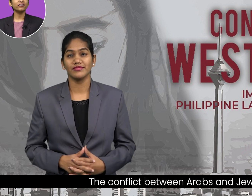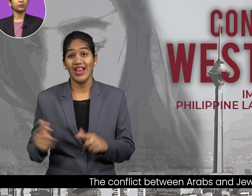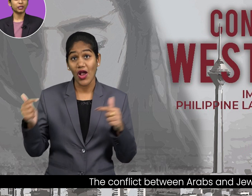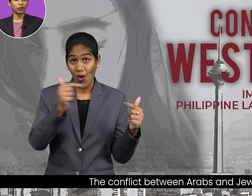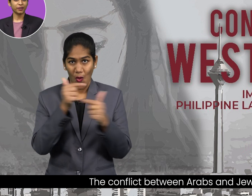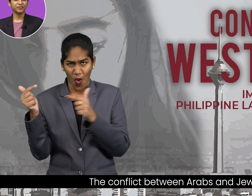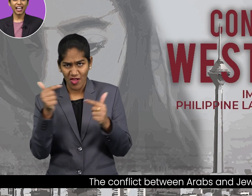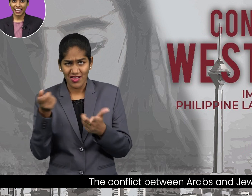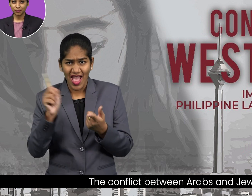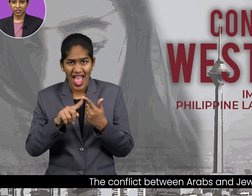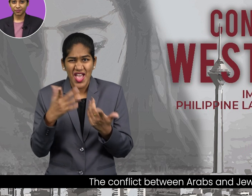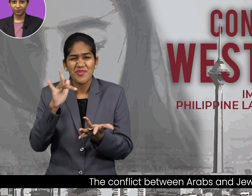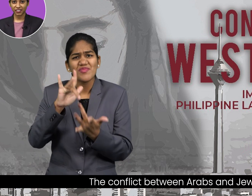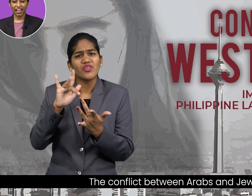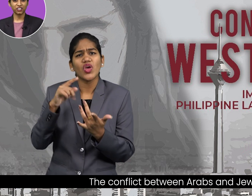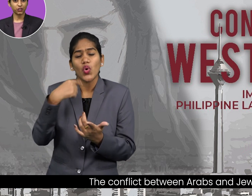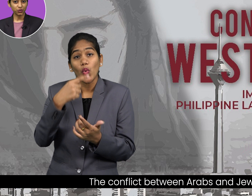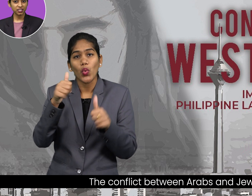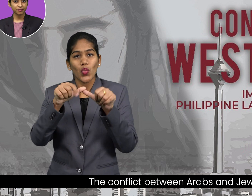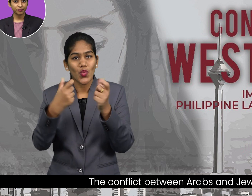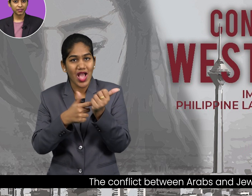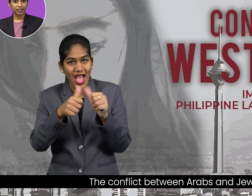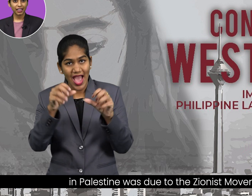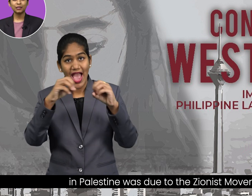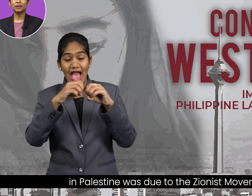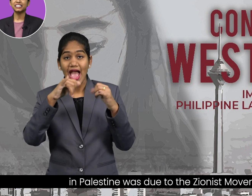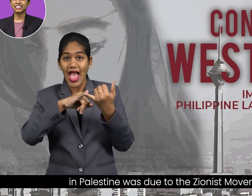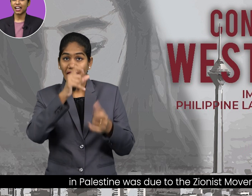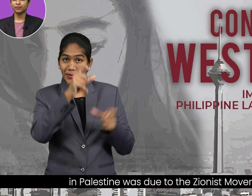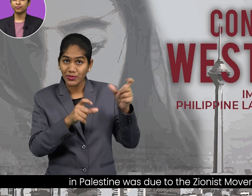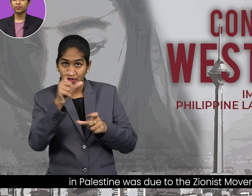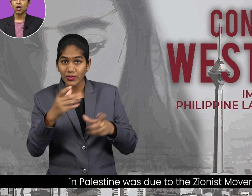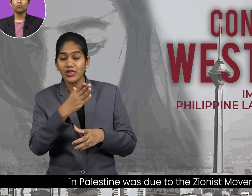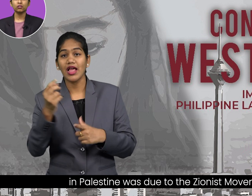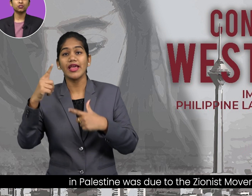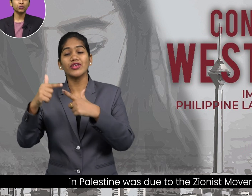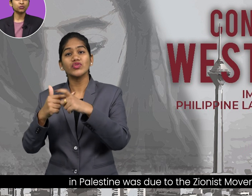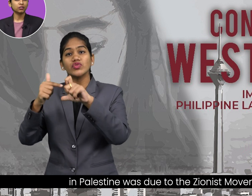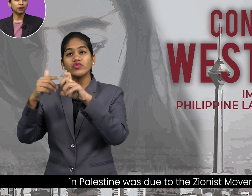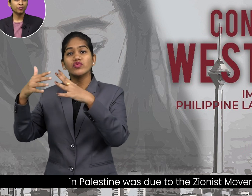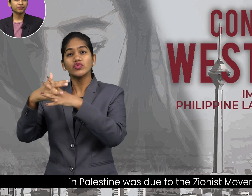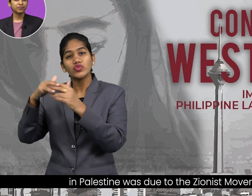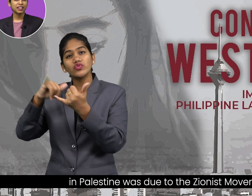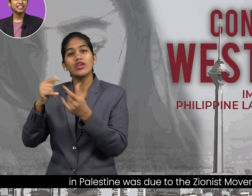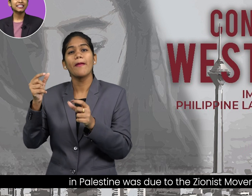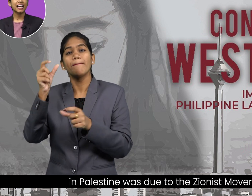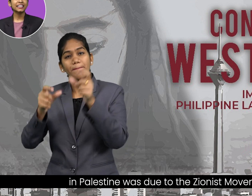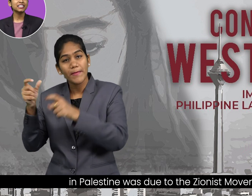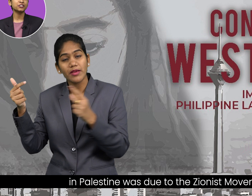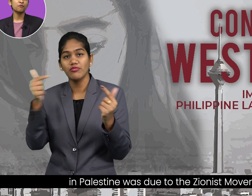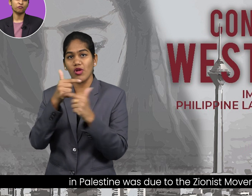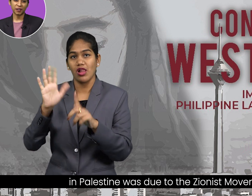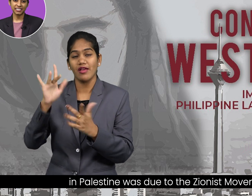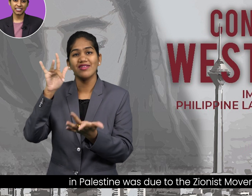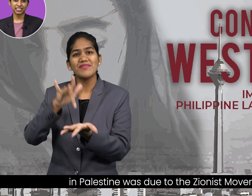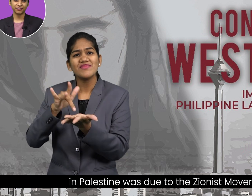The conflict between Arabs and Jews in Palestine was due to the